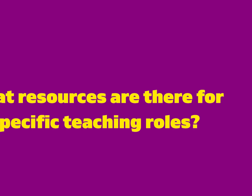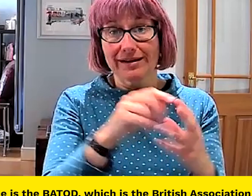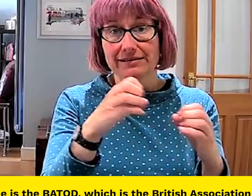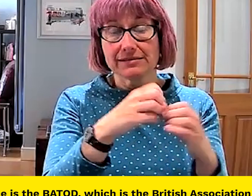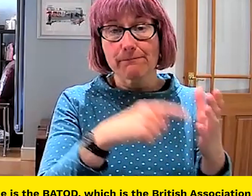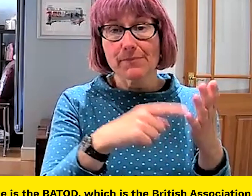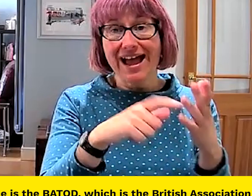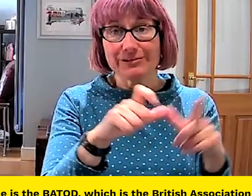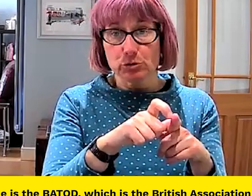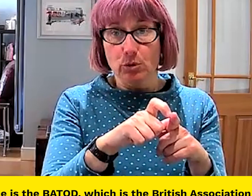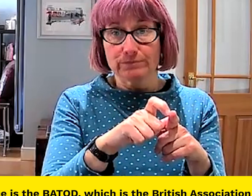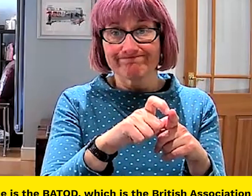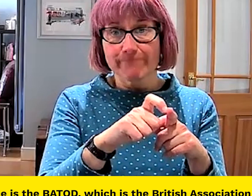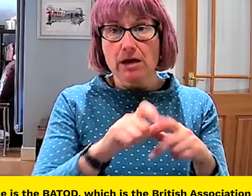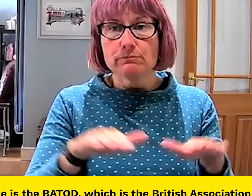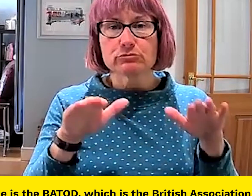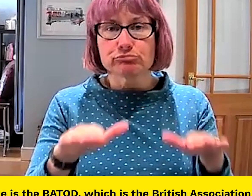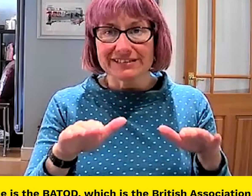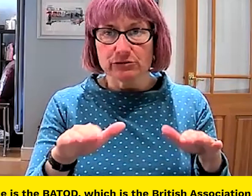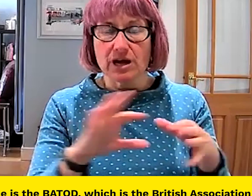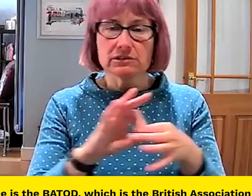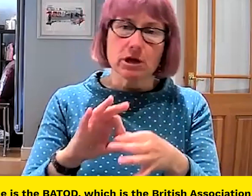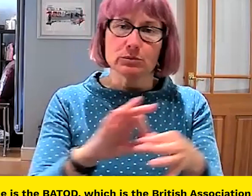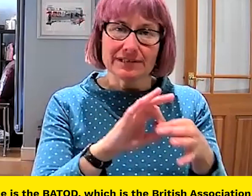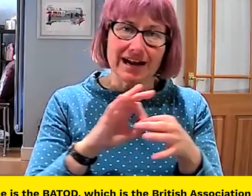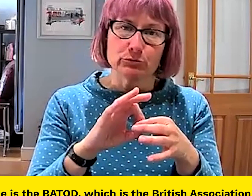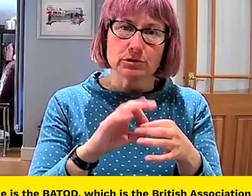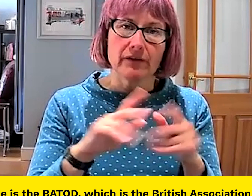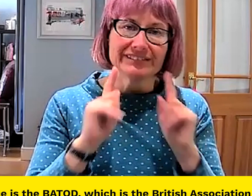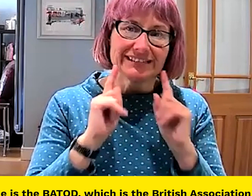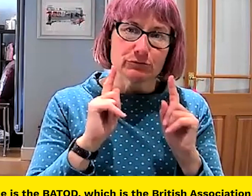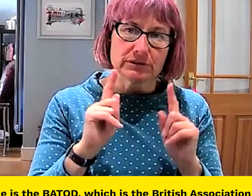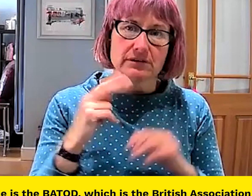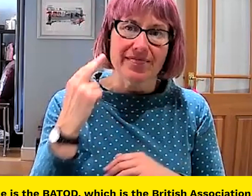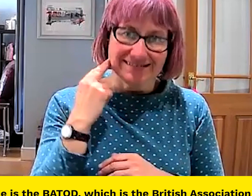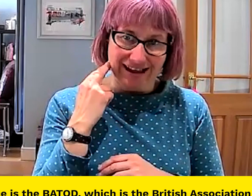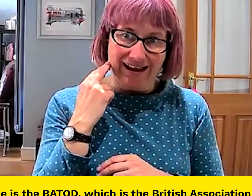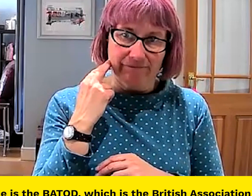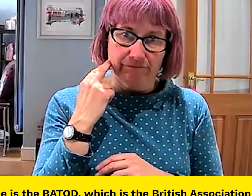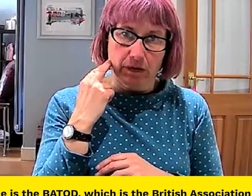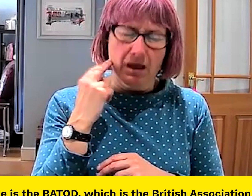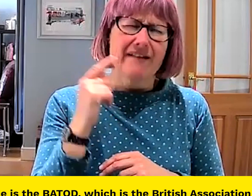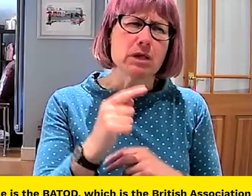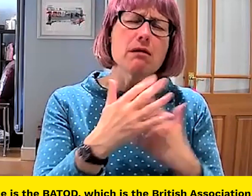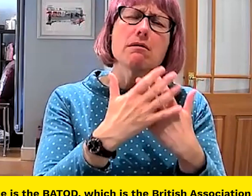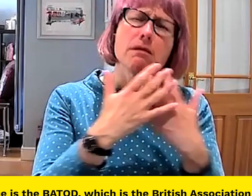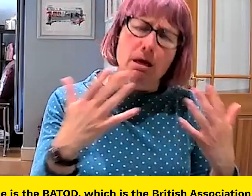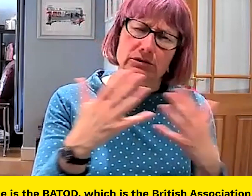The first one is BATOD, which is the British Association Teachers of the Deaf. There